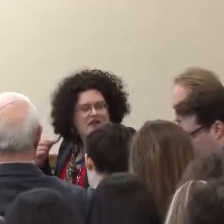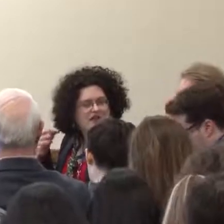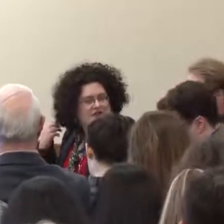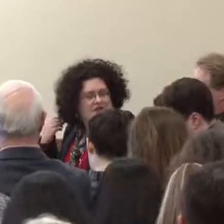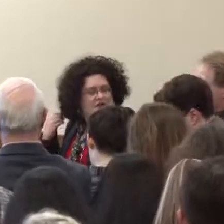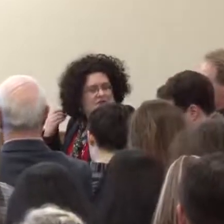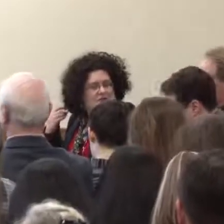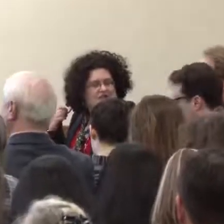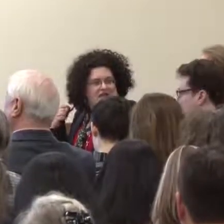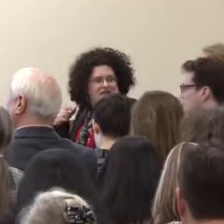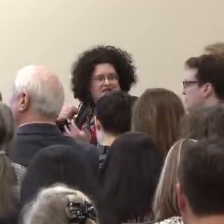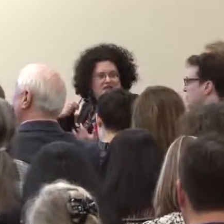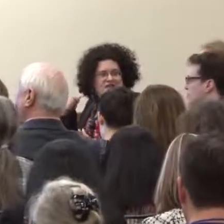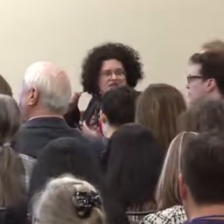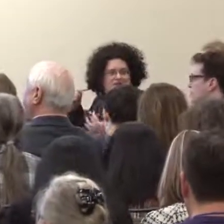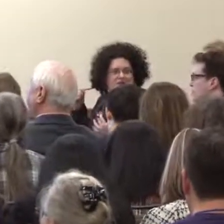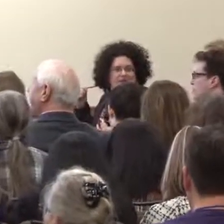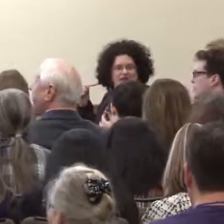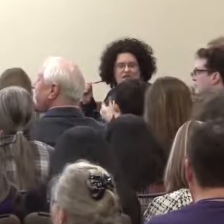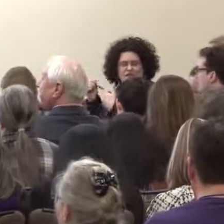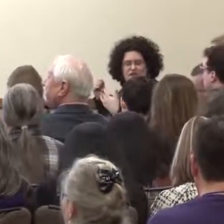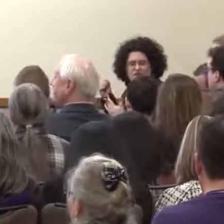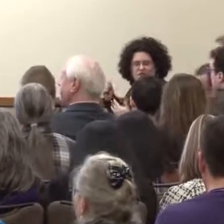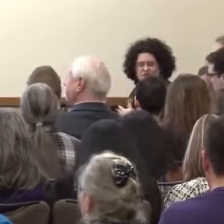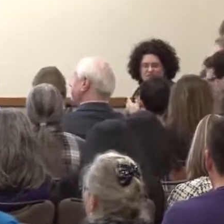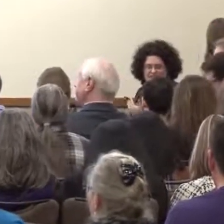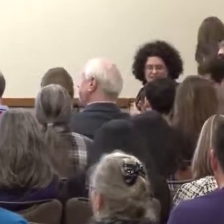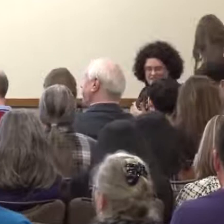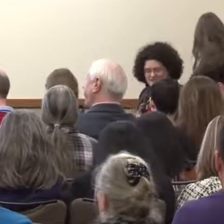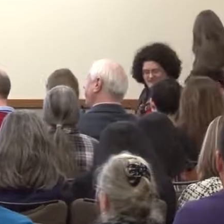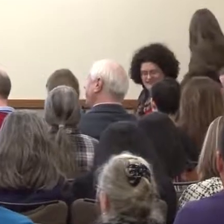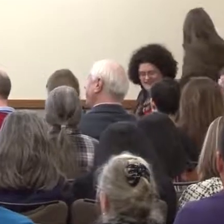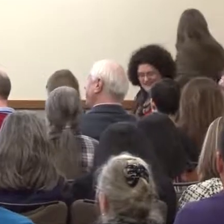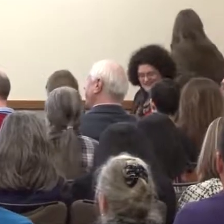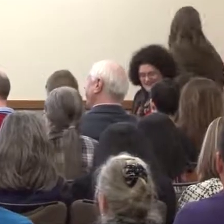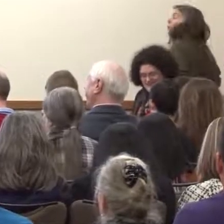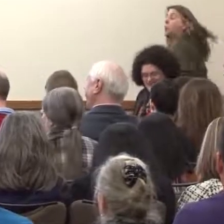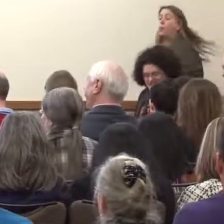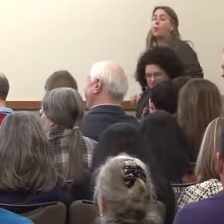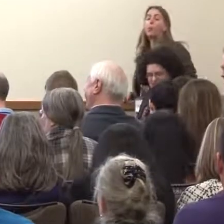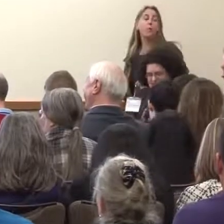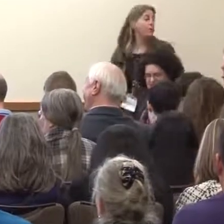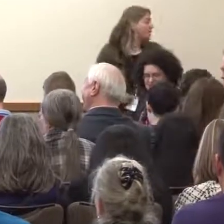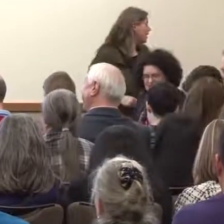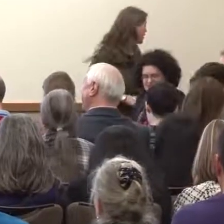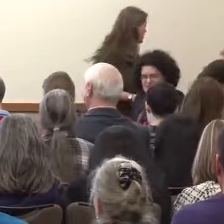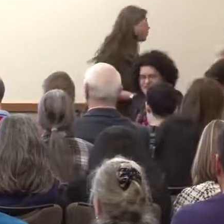Laura, I've heard the word voting and a negator. Something's not happening.